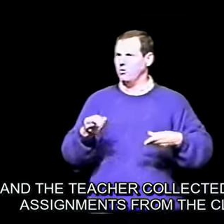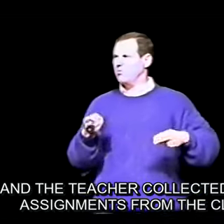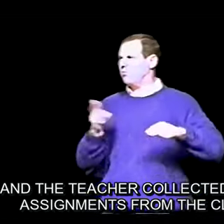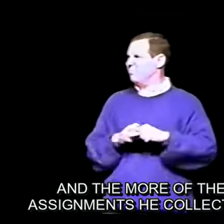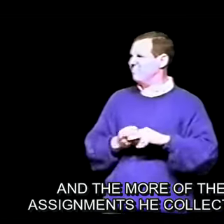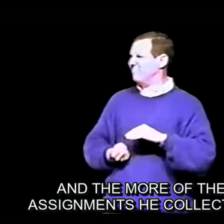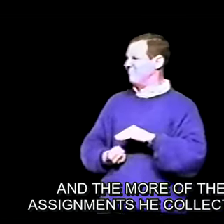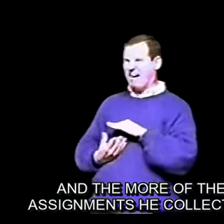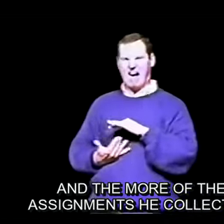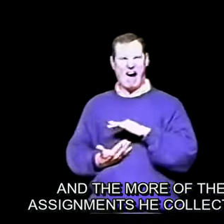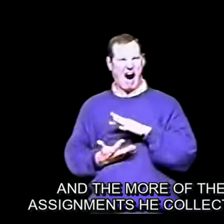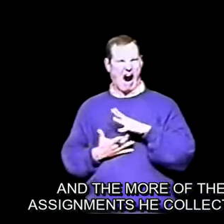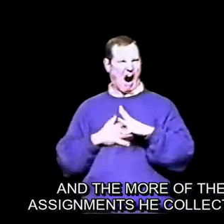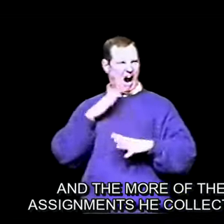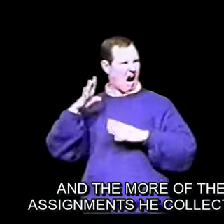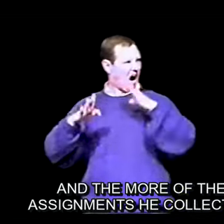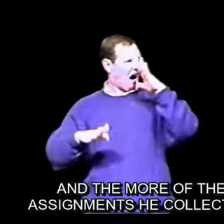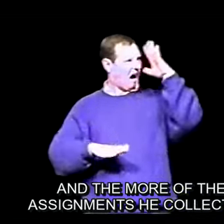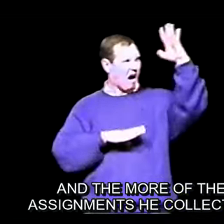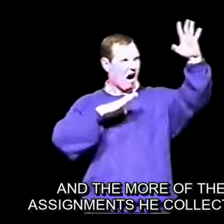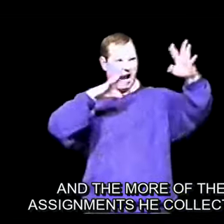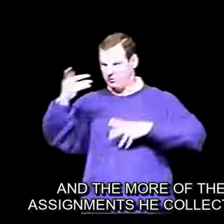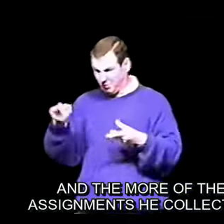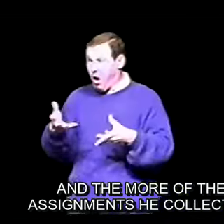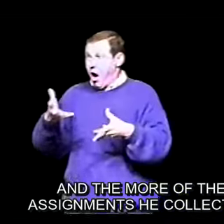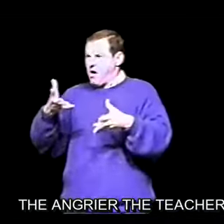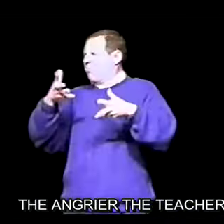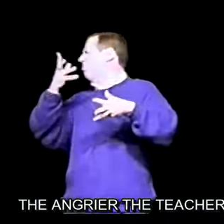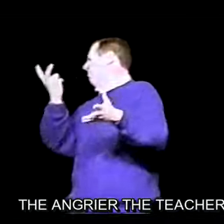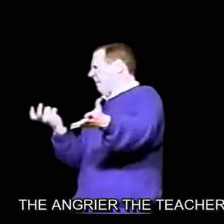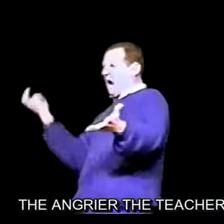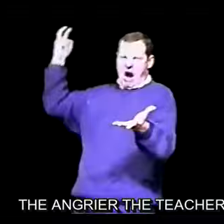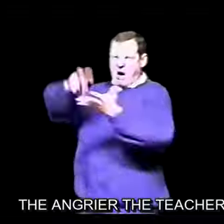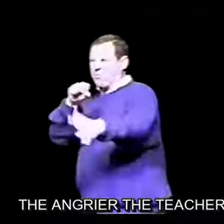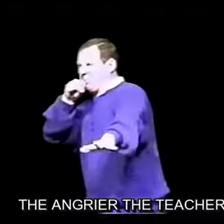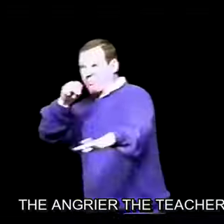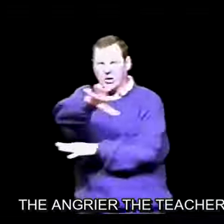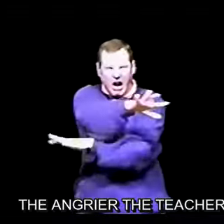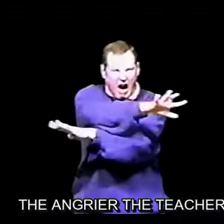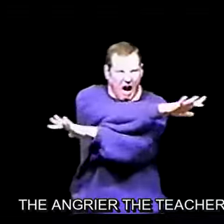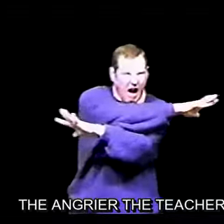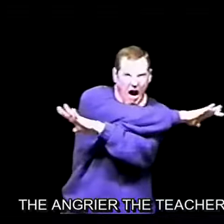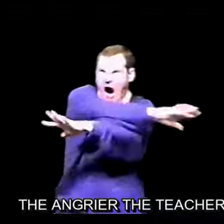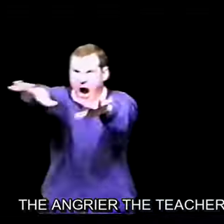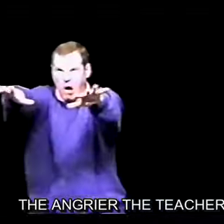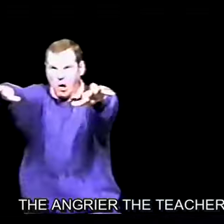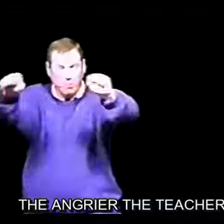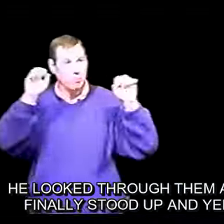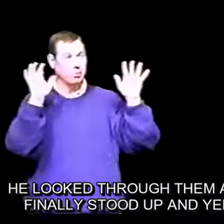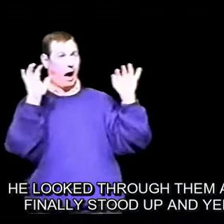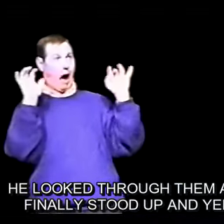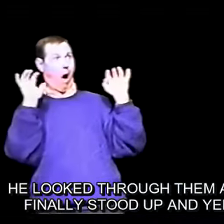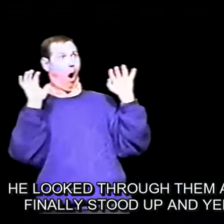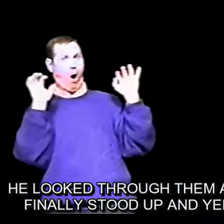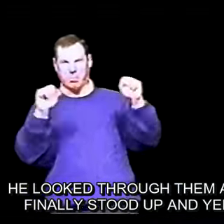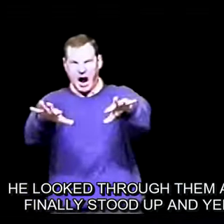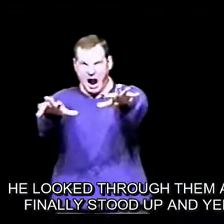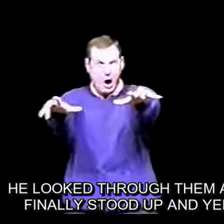And the more of the assignments he collected, the angrier the teacher got. He looked through them and he